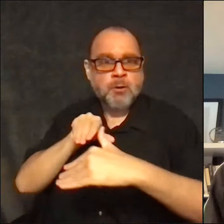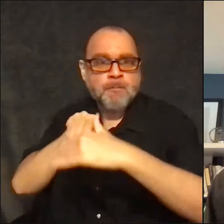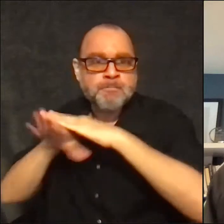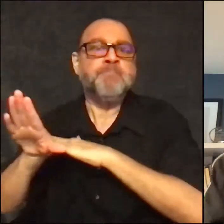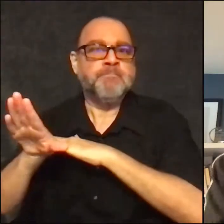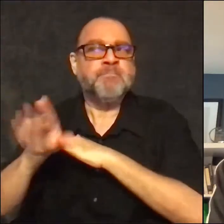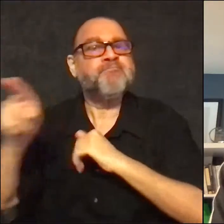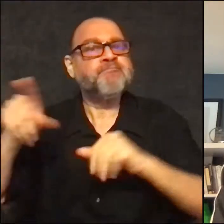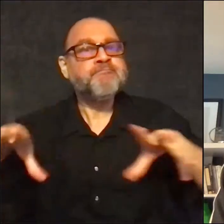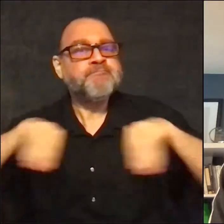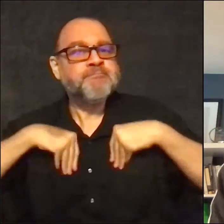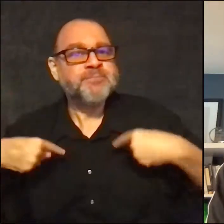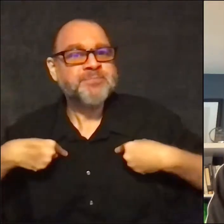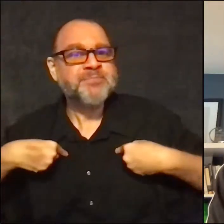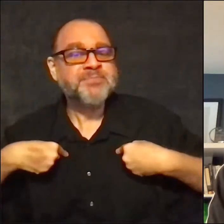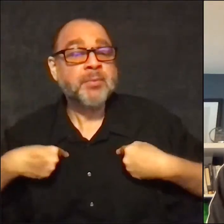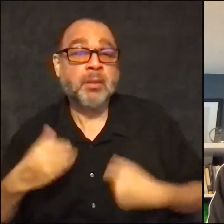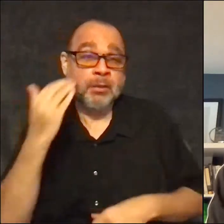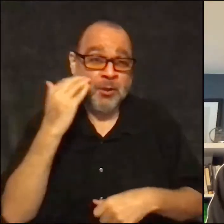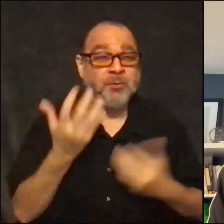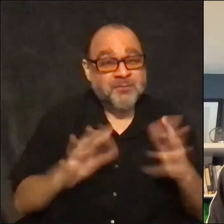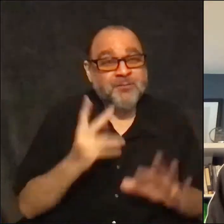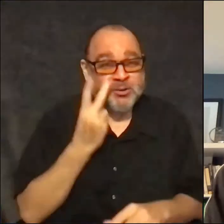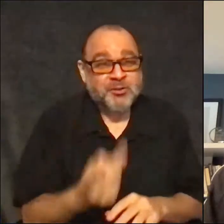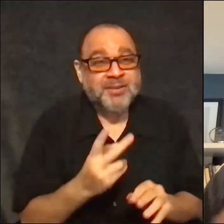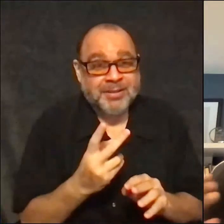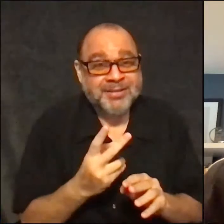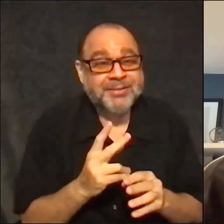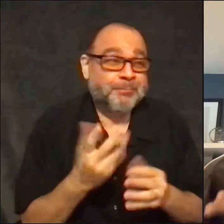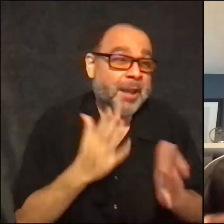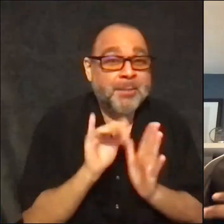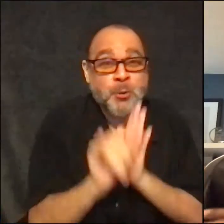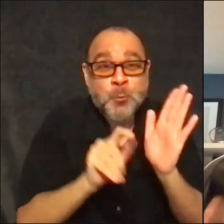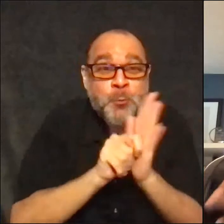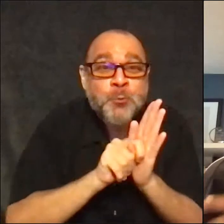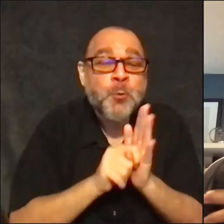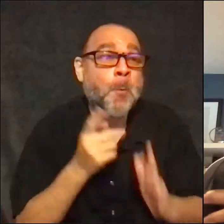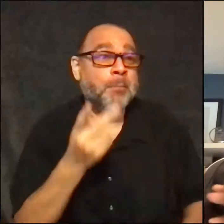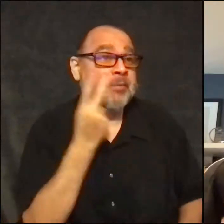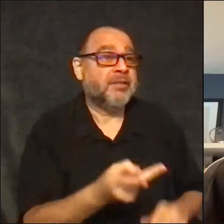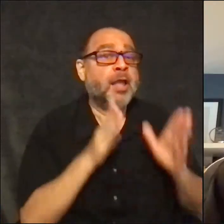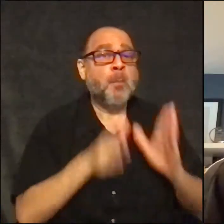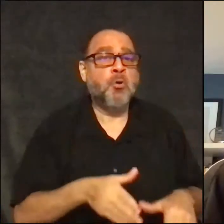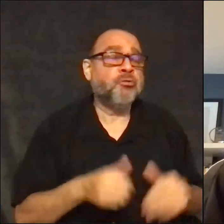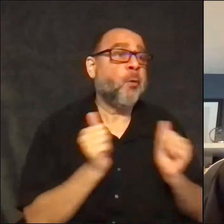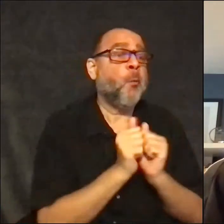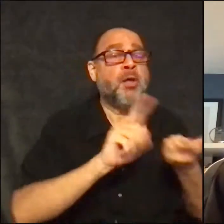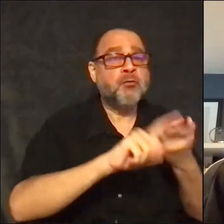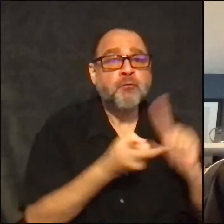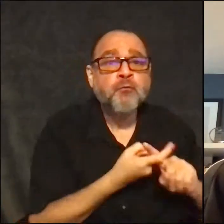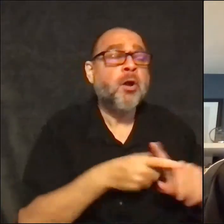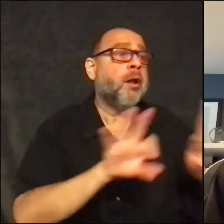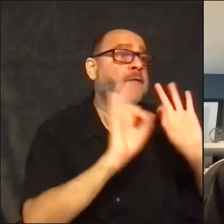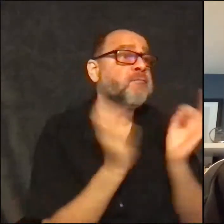voice. One tone when they're doing a job interview and speaking, and another one when another tone when they're in the safety of their own